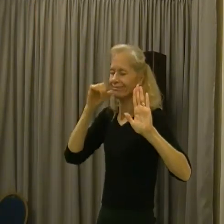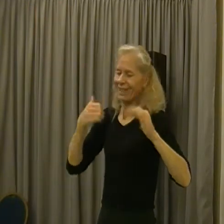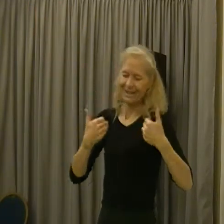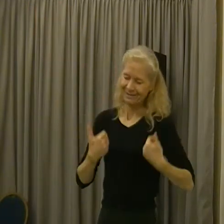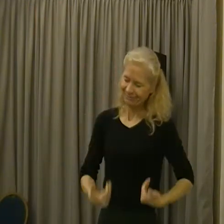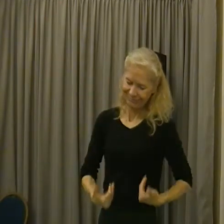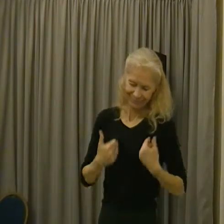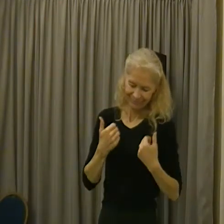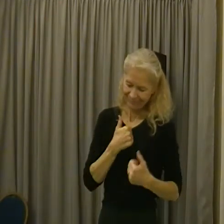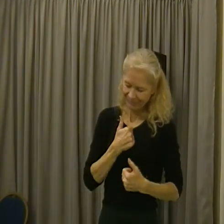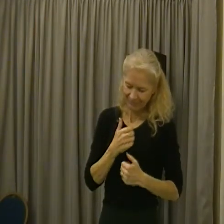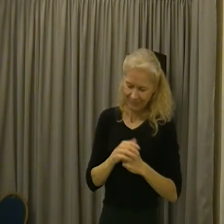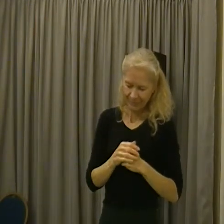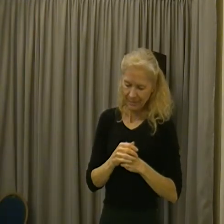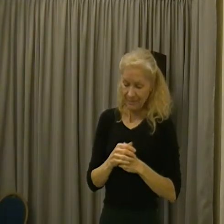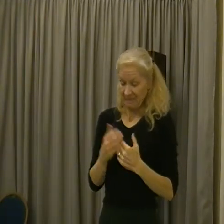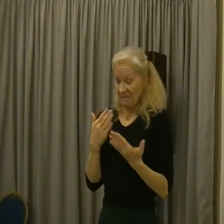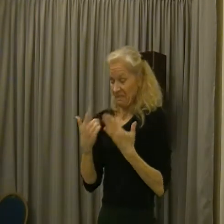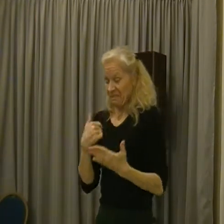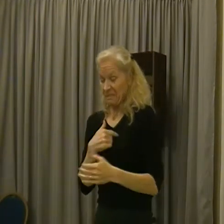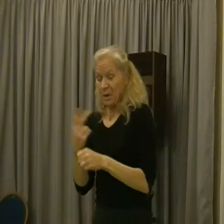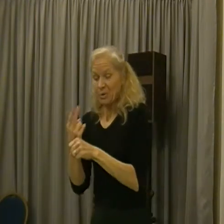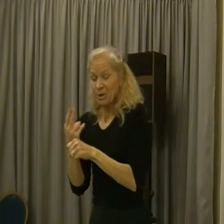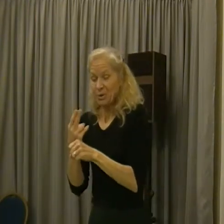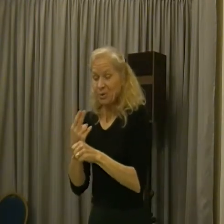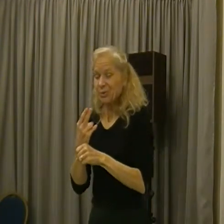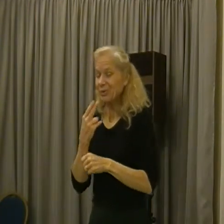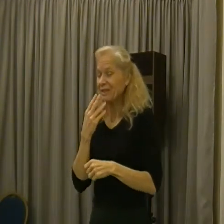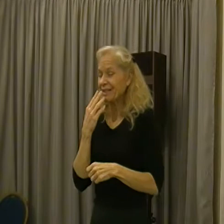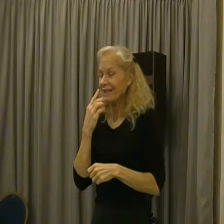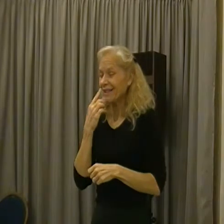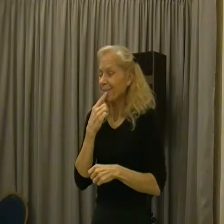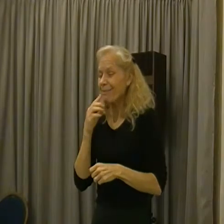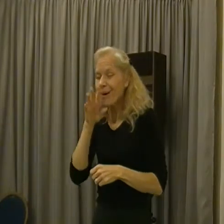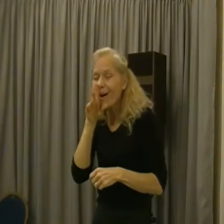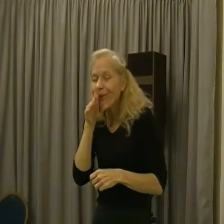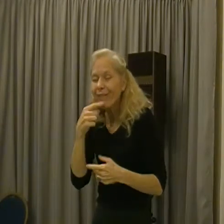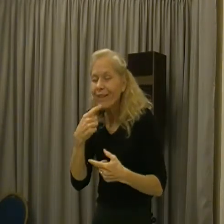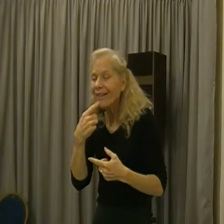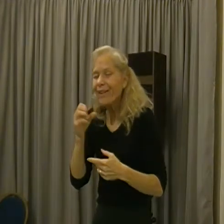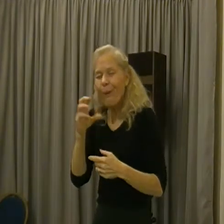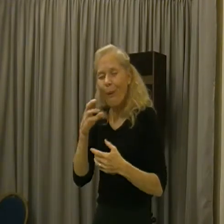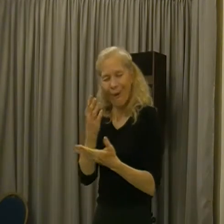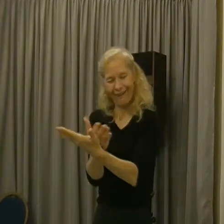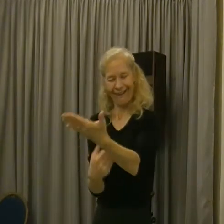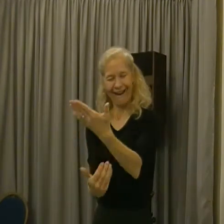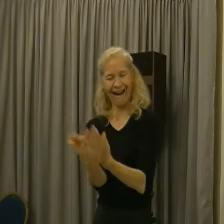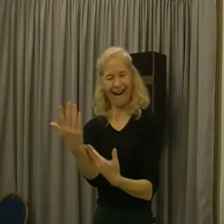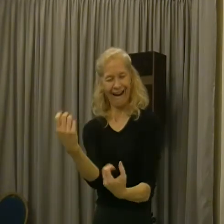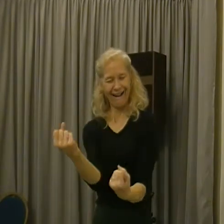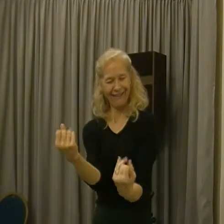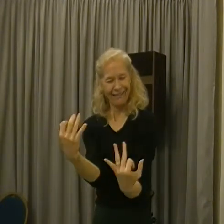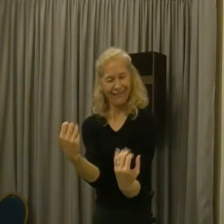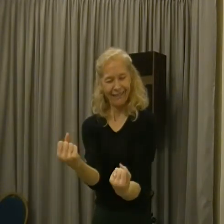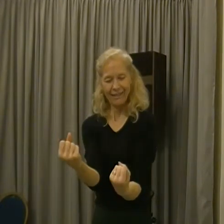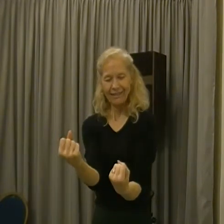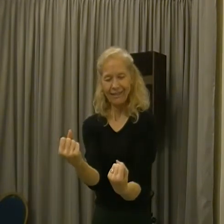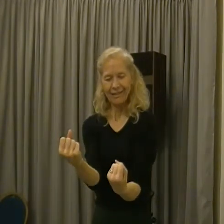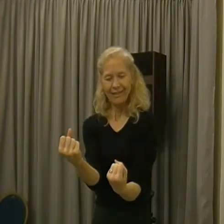be from our lips or from our fingertips, dear God, that we might speak of Your glory and praise Your